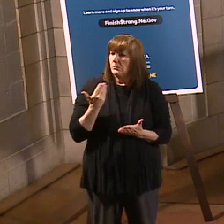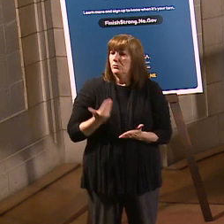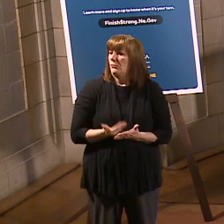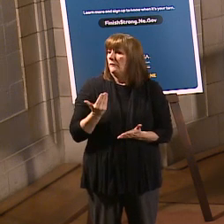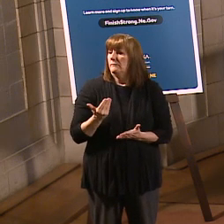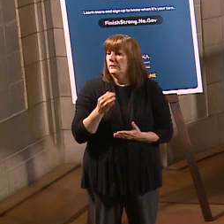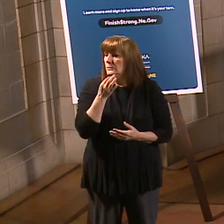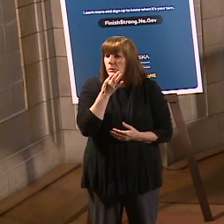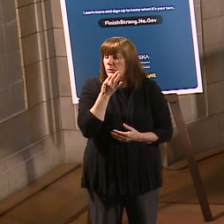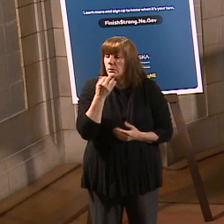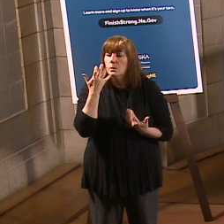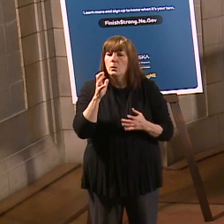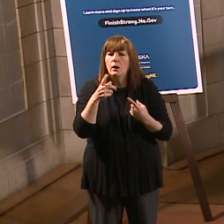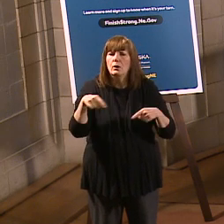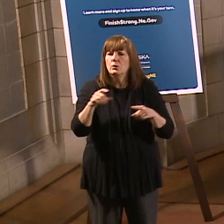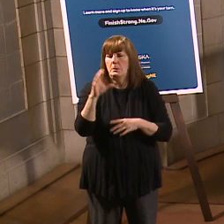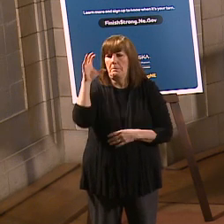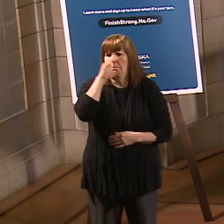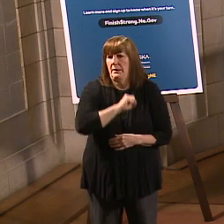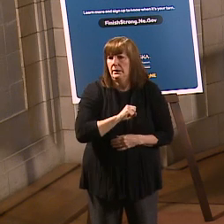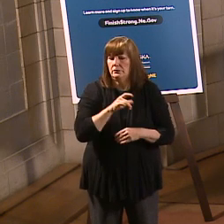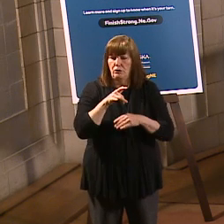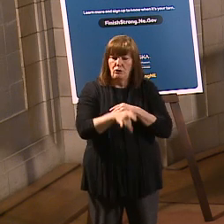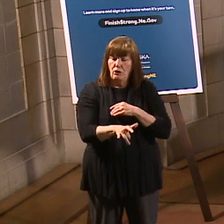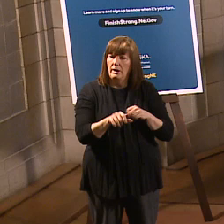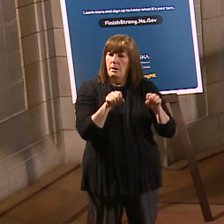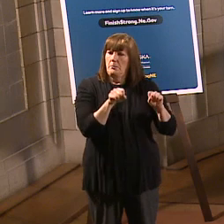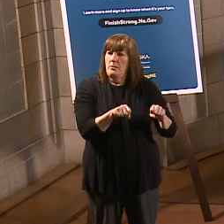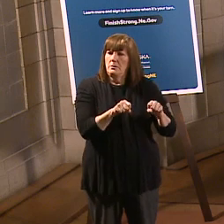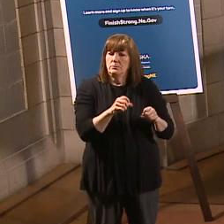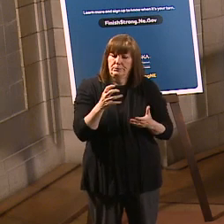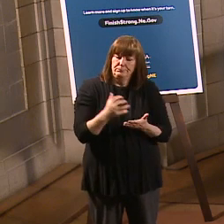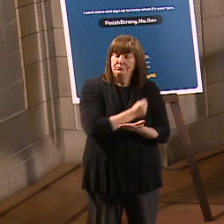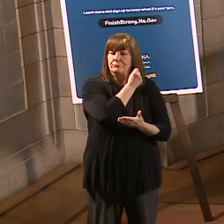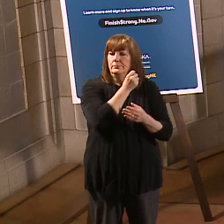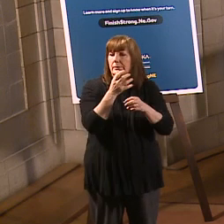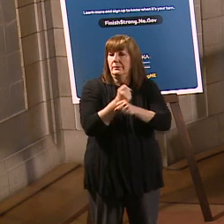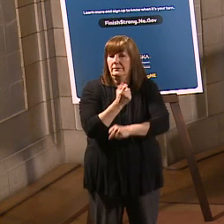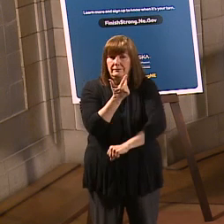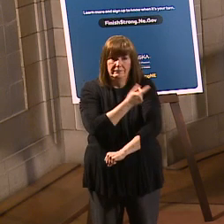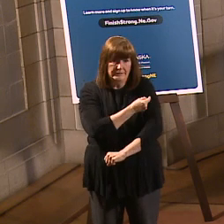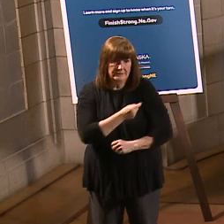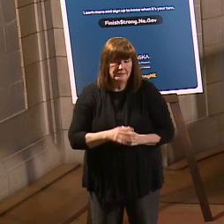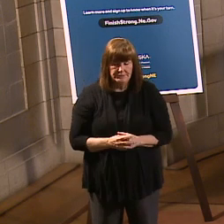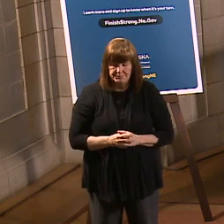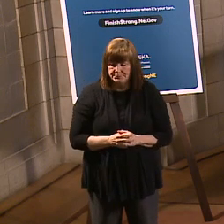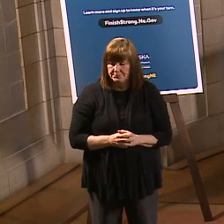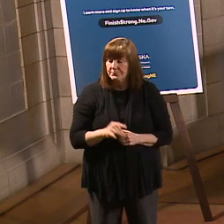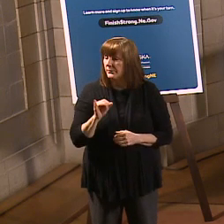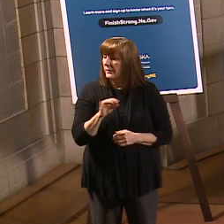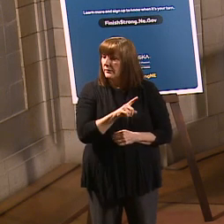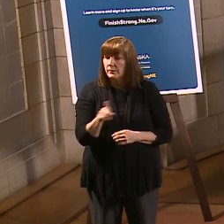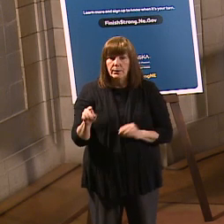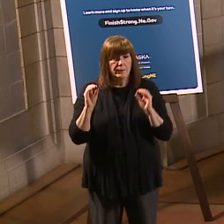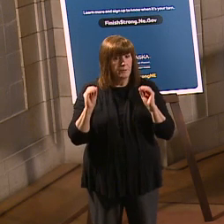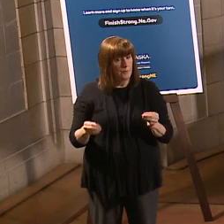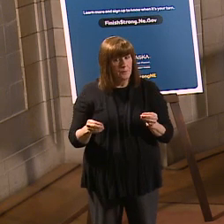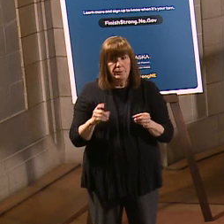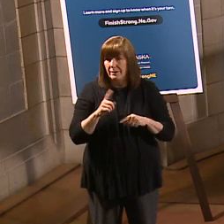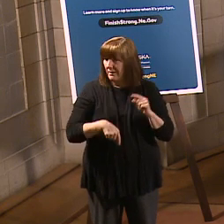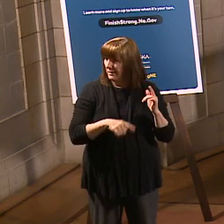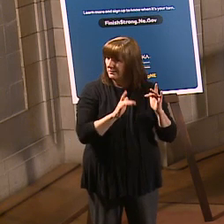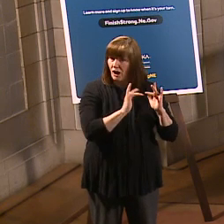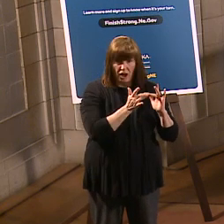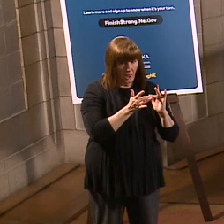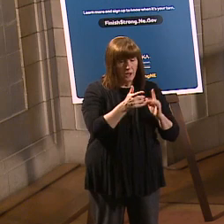it. And I don't want anyone to miss the earliest possible opportunity to get vaccinated. If you do not have the ability to go